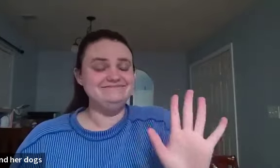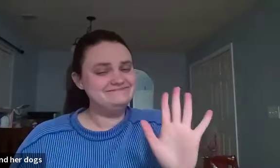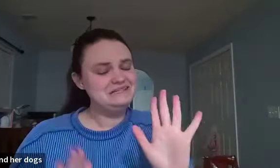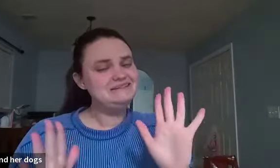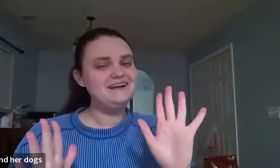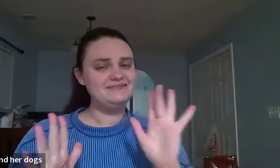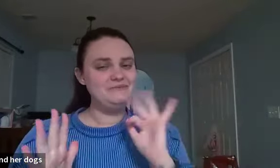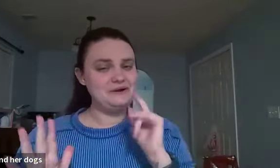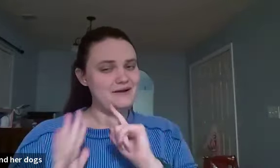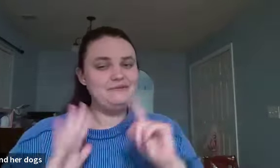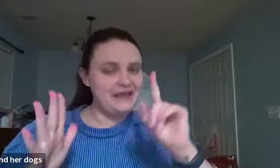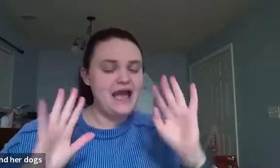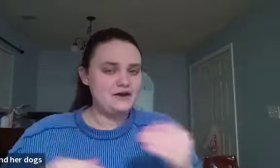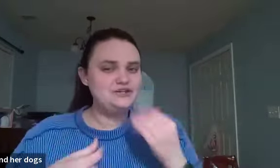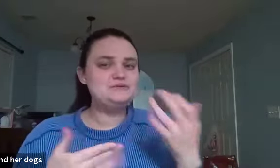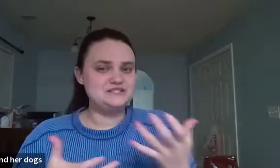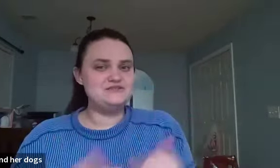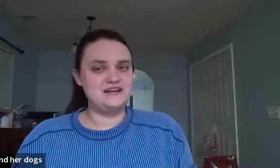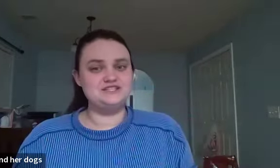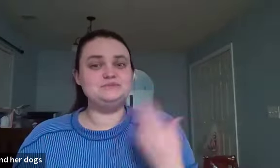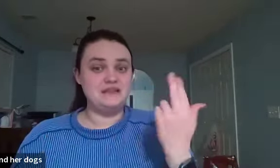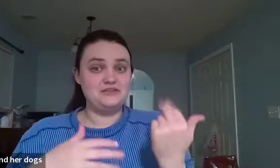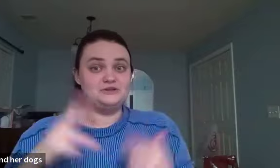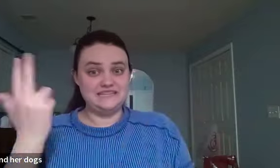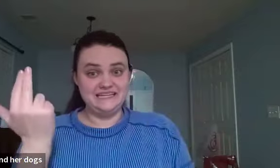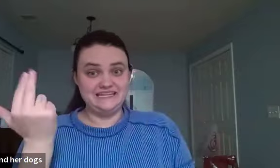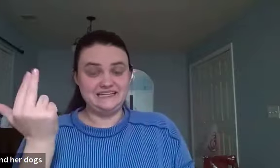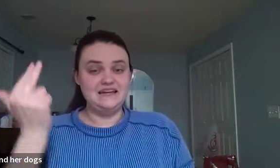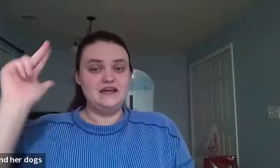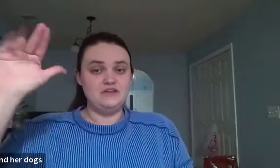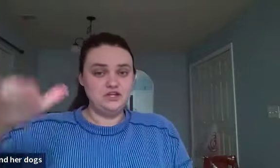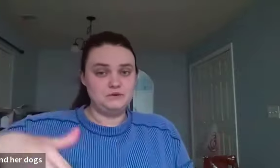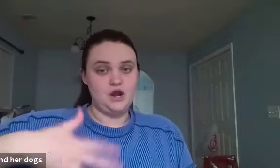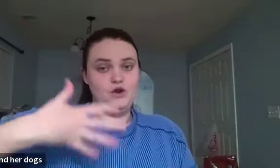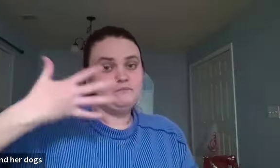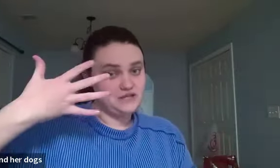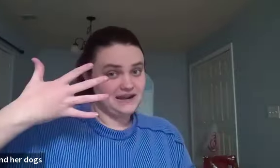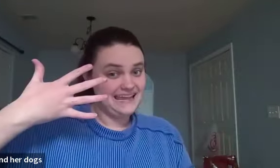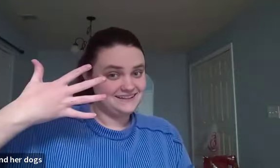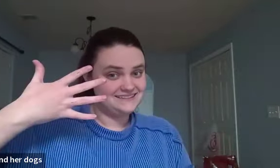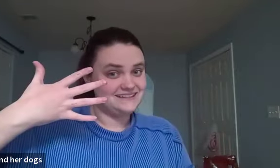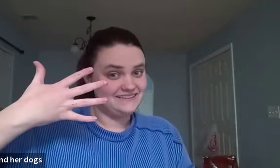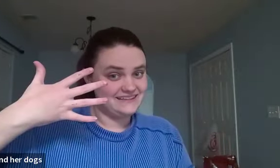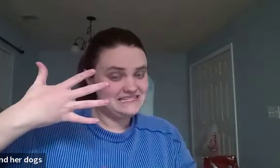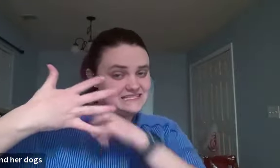13, we're not like how you would do that is you'd be like 13, then you would open your hand like